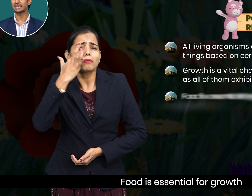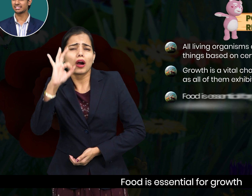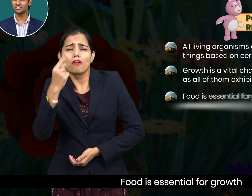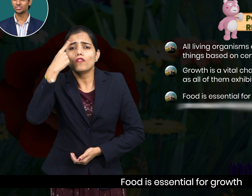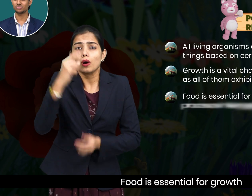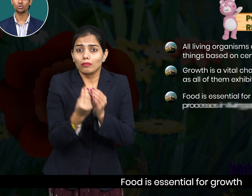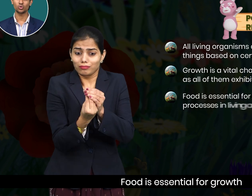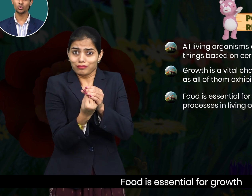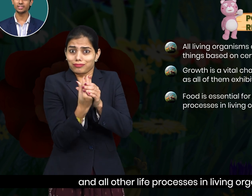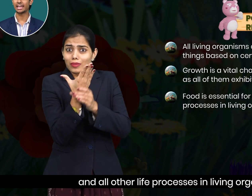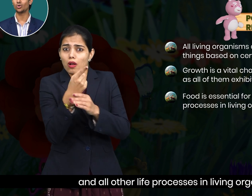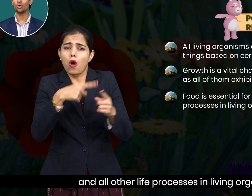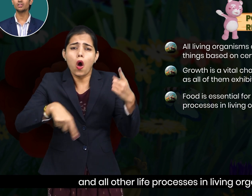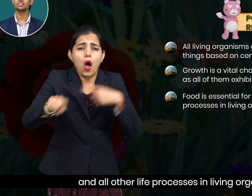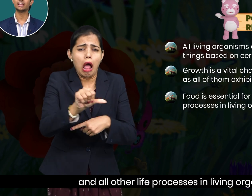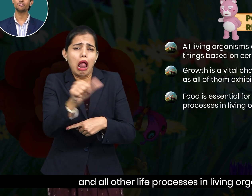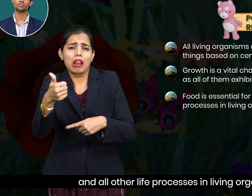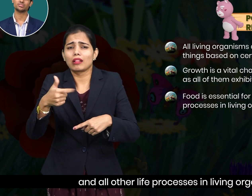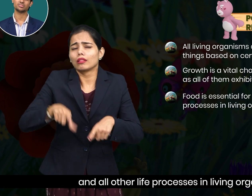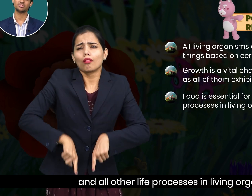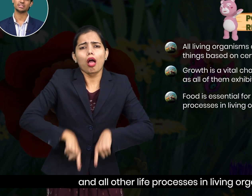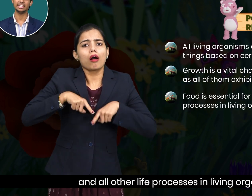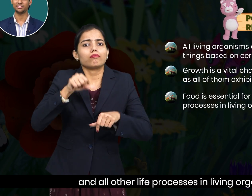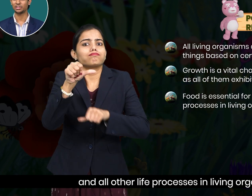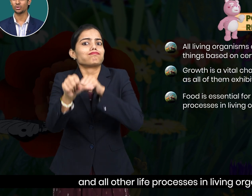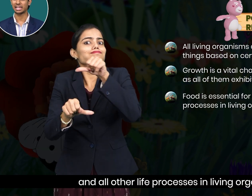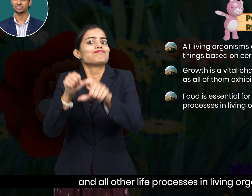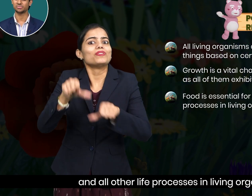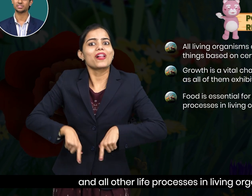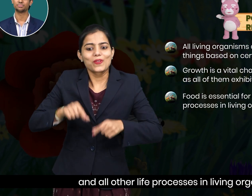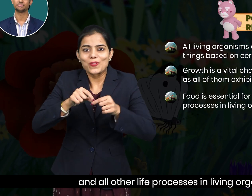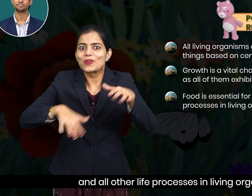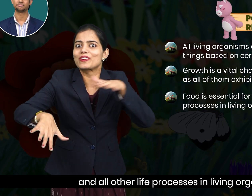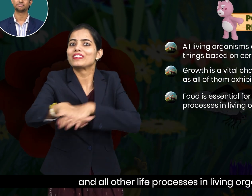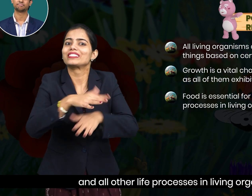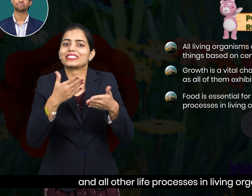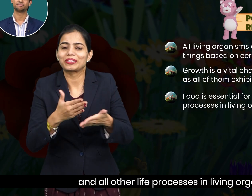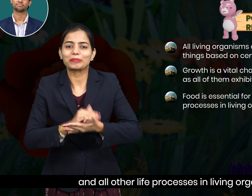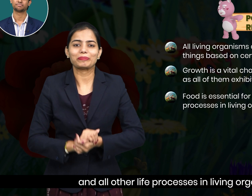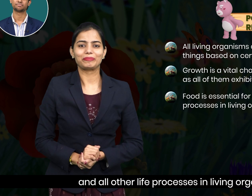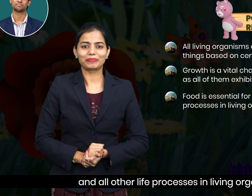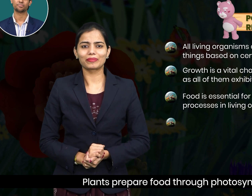Food is essential for growth and all other life processes in living organisms.